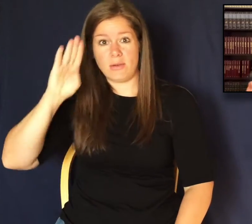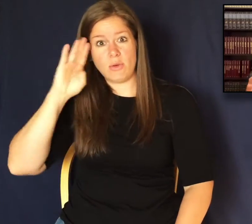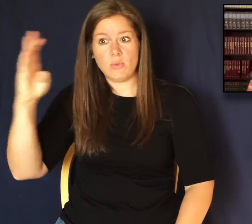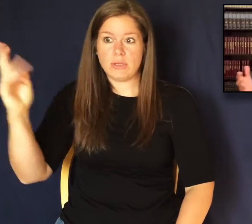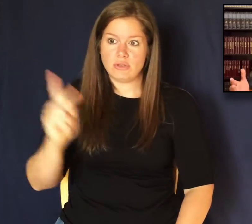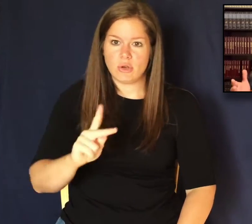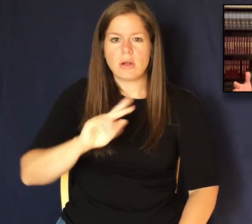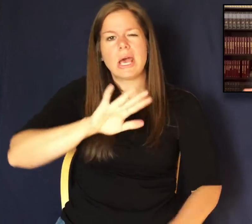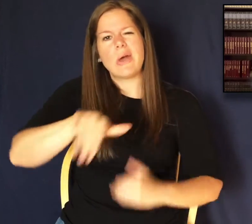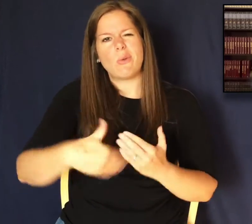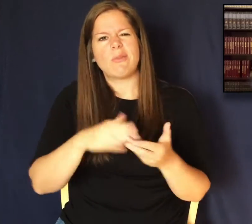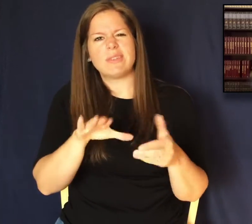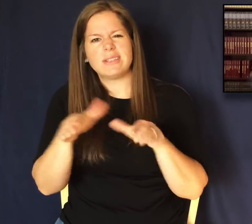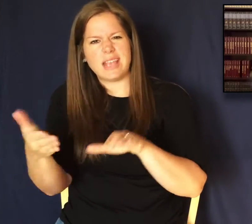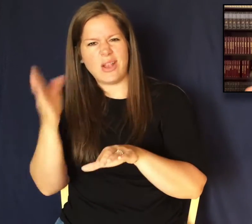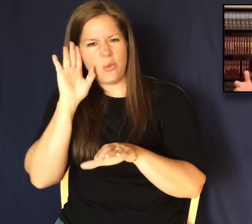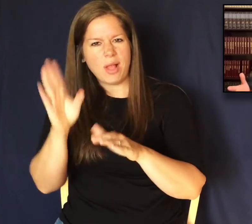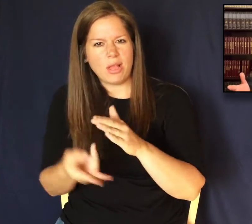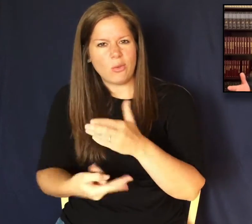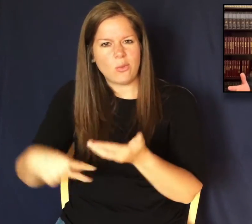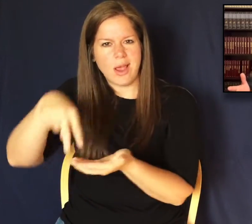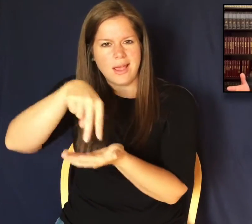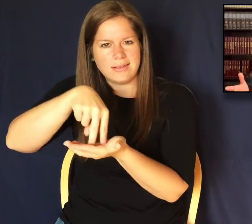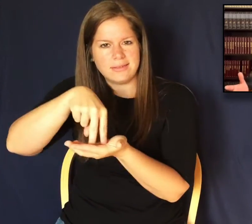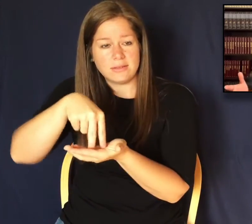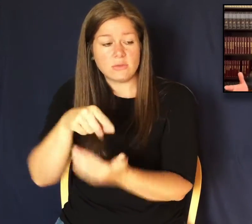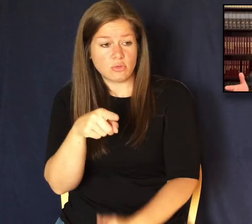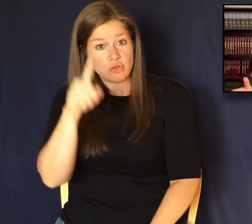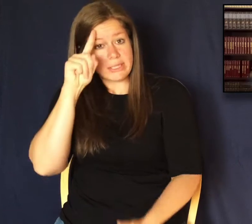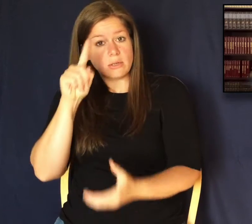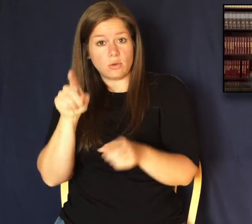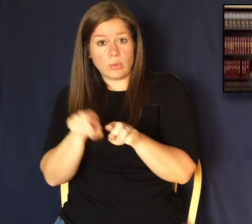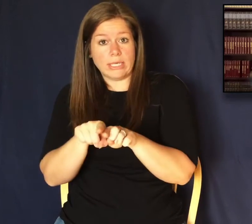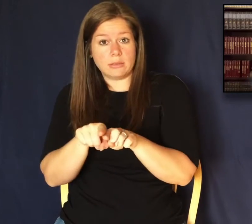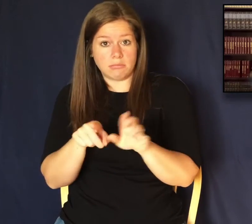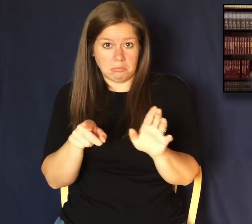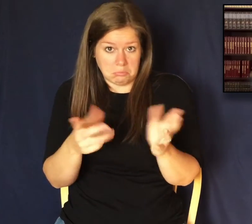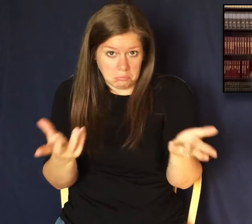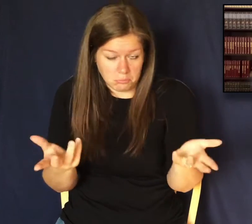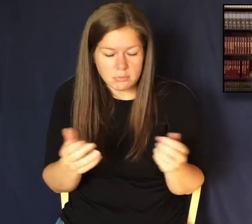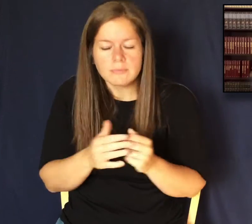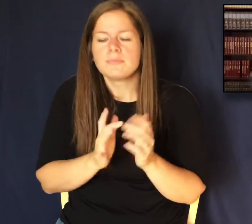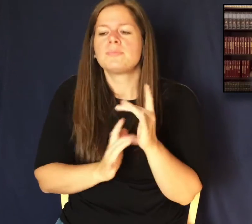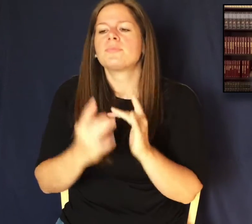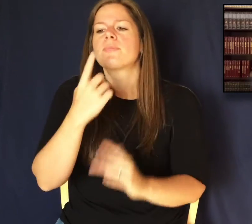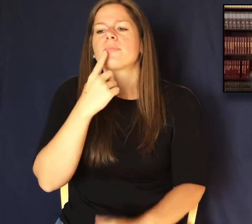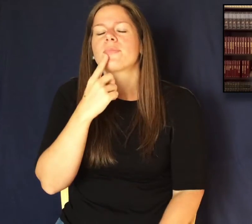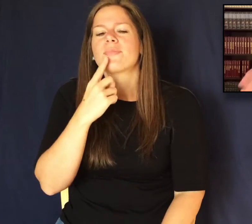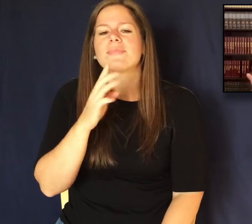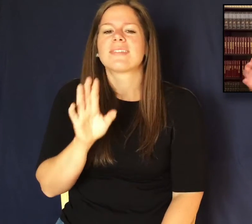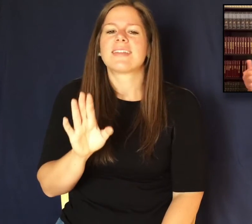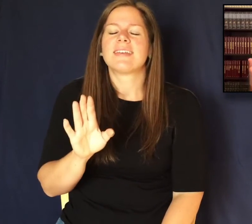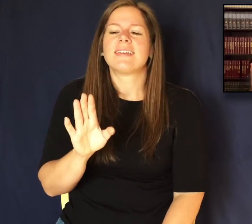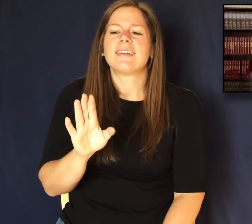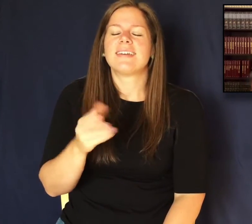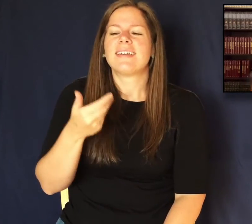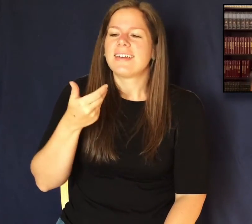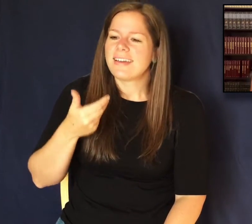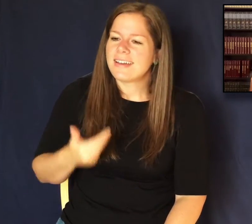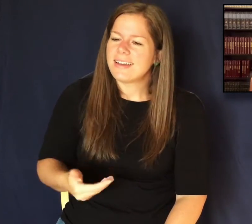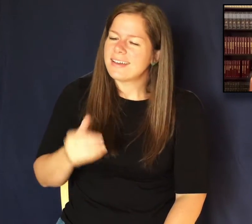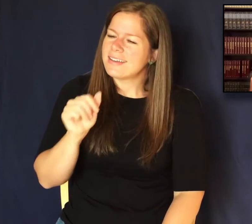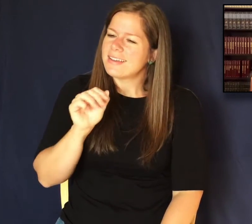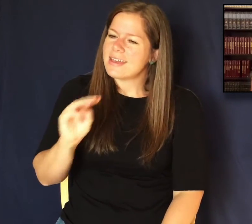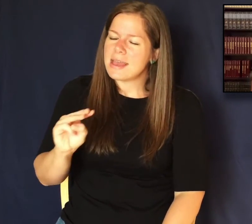And so, sure, she agrees that he's going to rise on the last day. Jesus says to her, "I'm